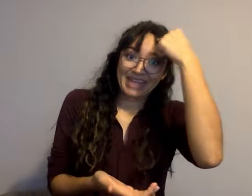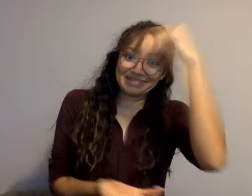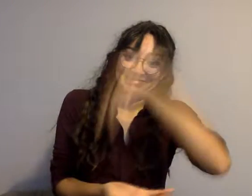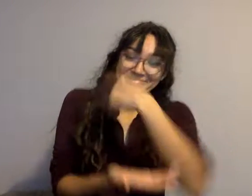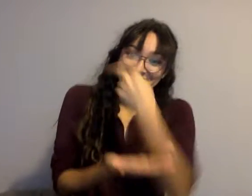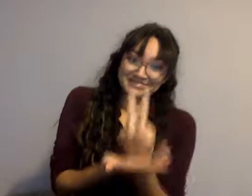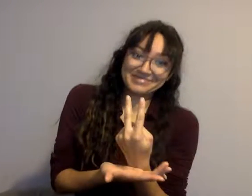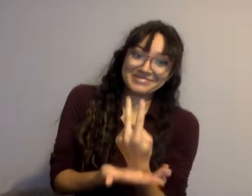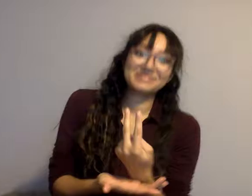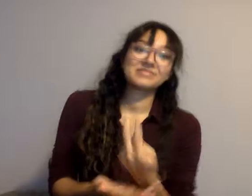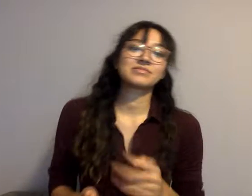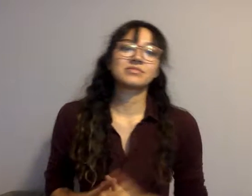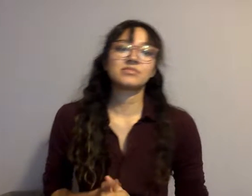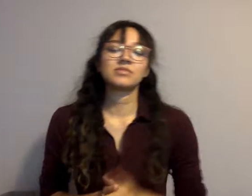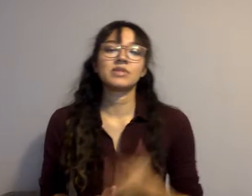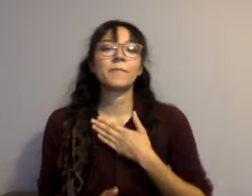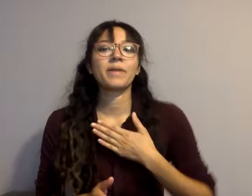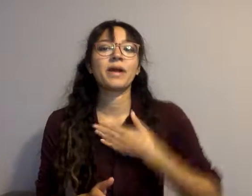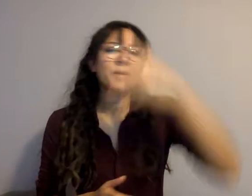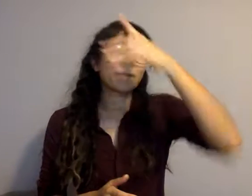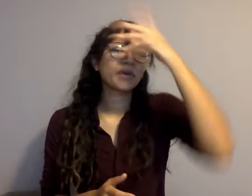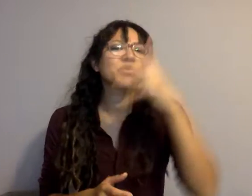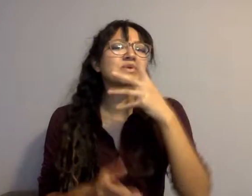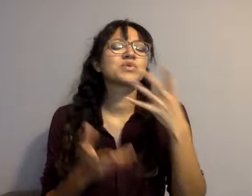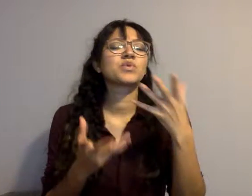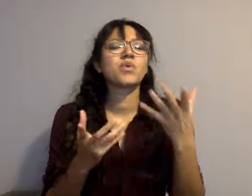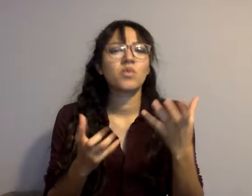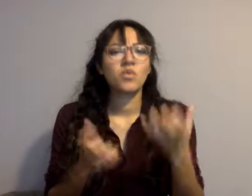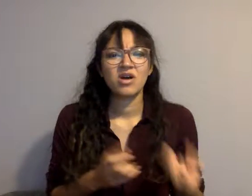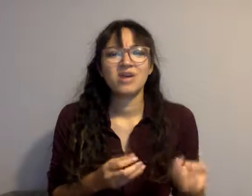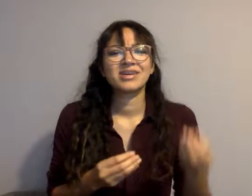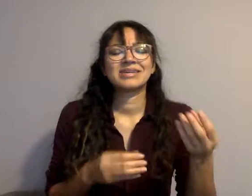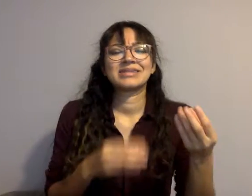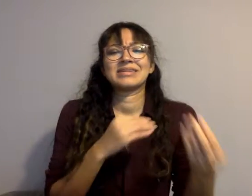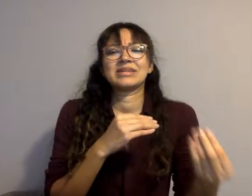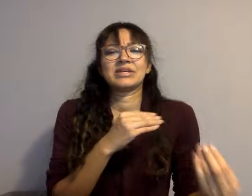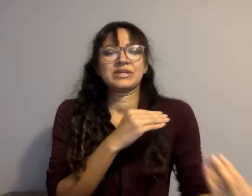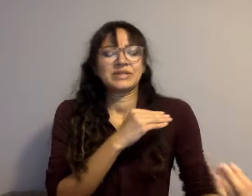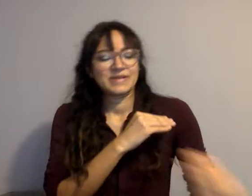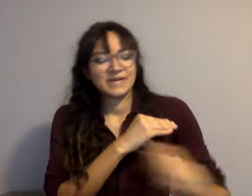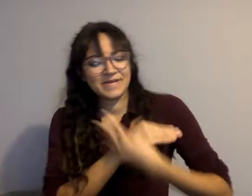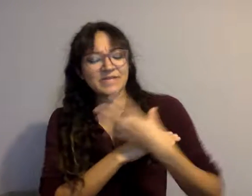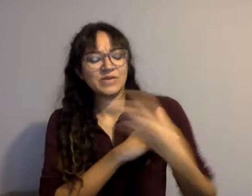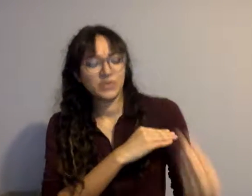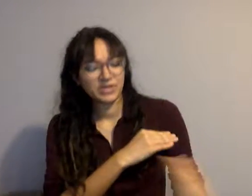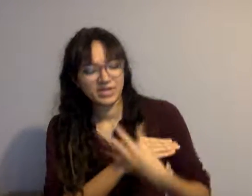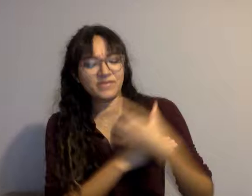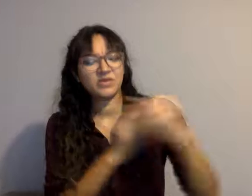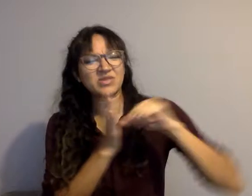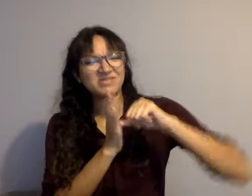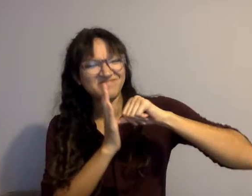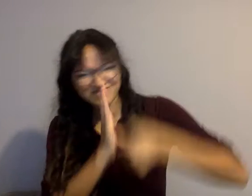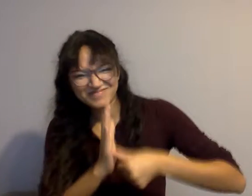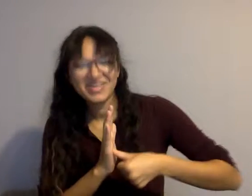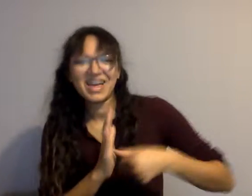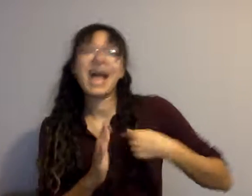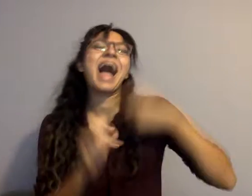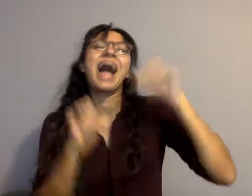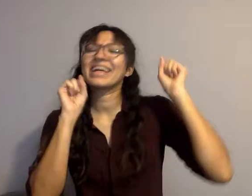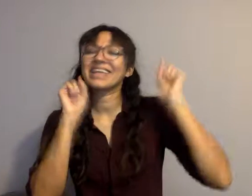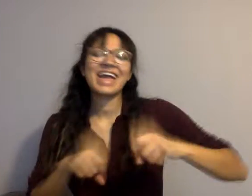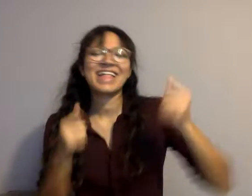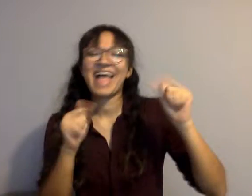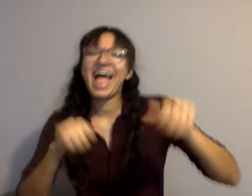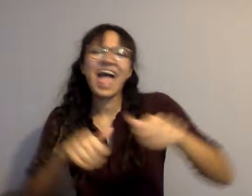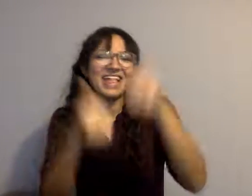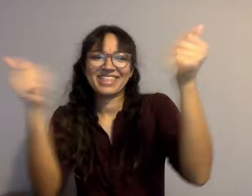parents reinforced this notion that I could do anything, that no dream was impossible. And my dream